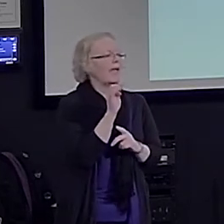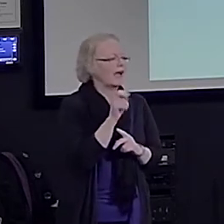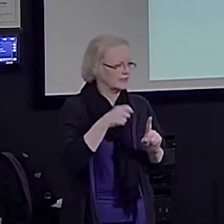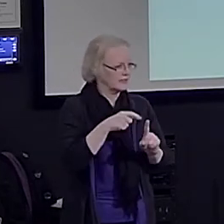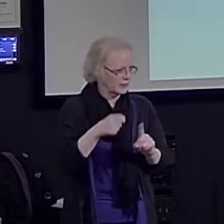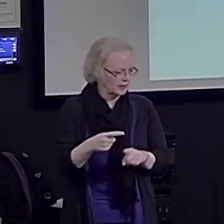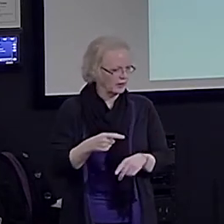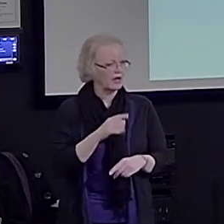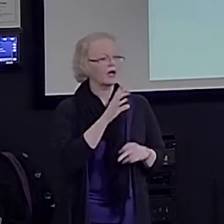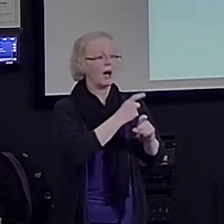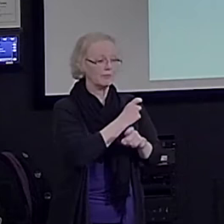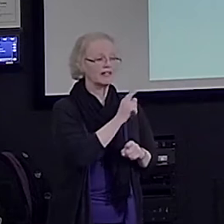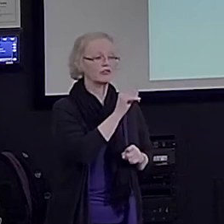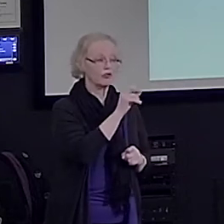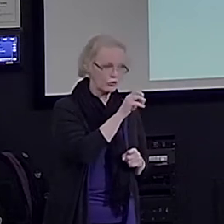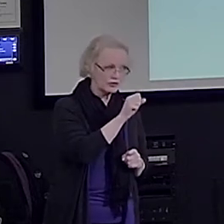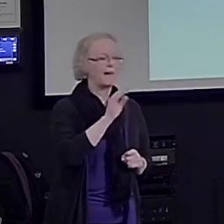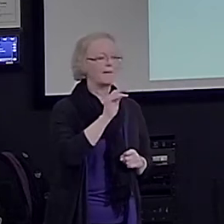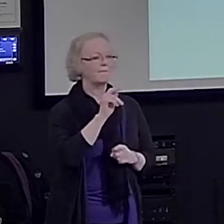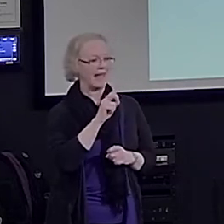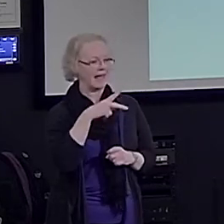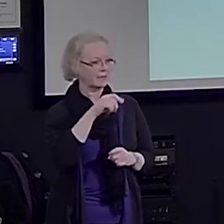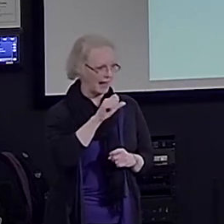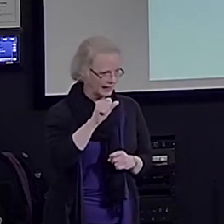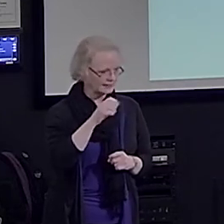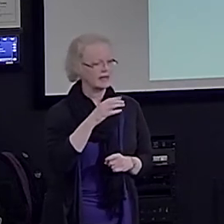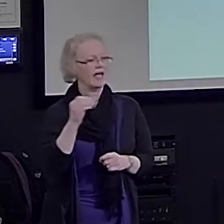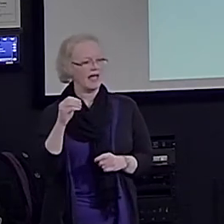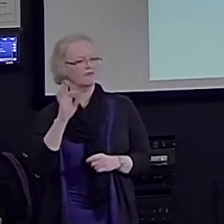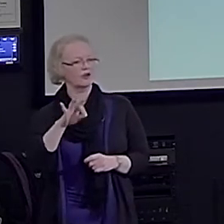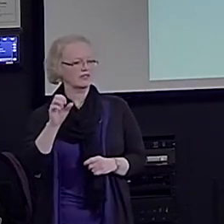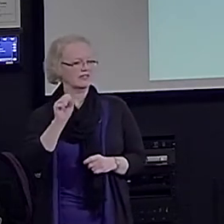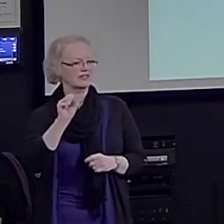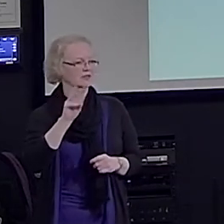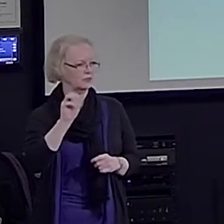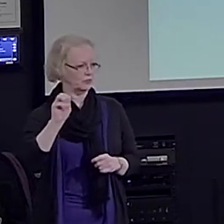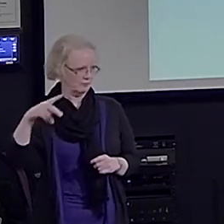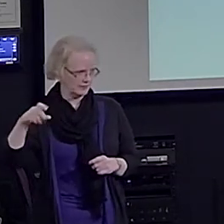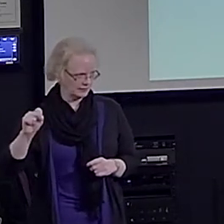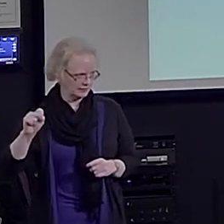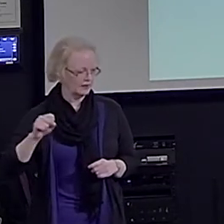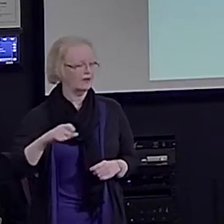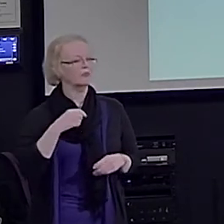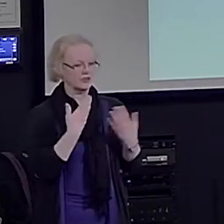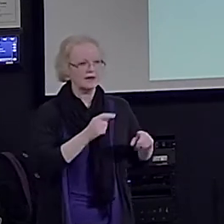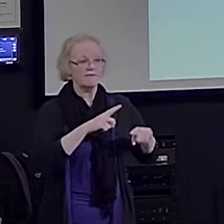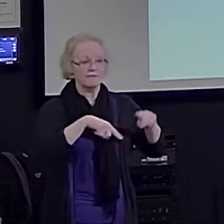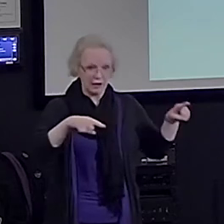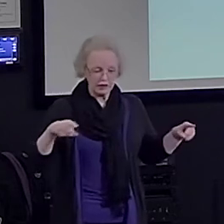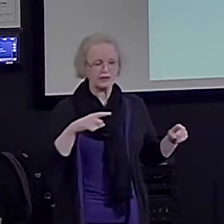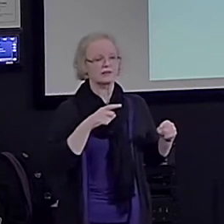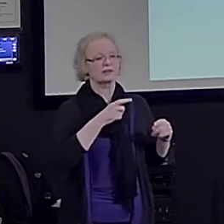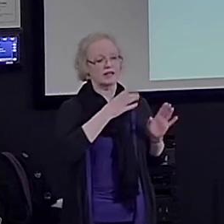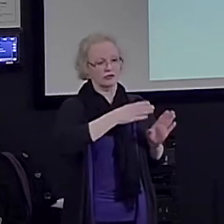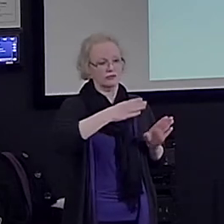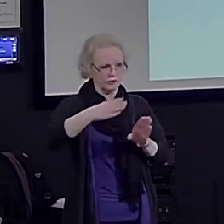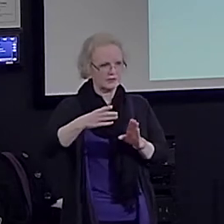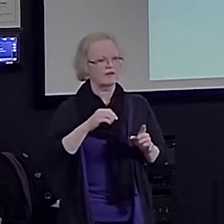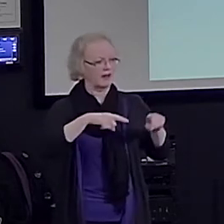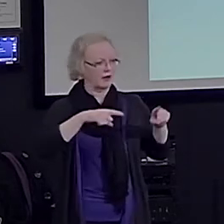complex pass noise and frequency sweeps they were presented at varying interstimulus intervals and varying complexities